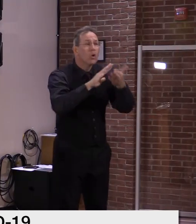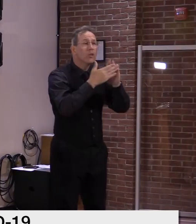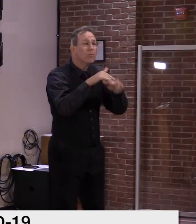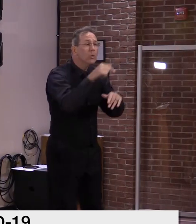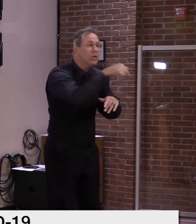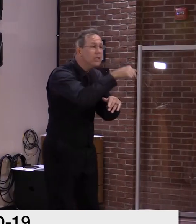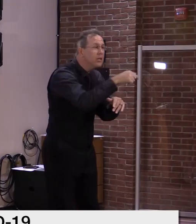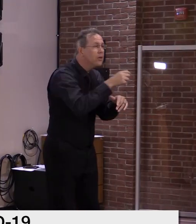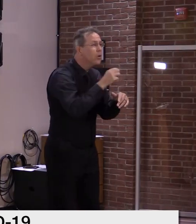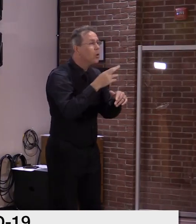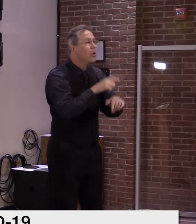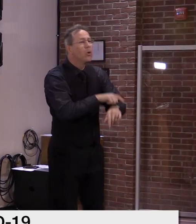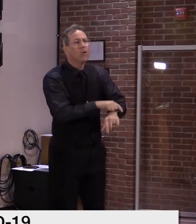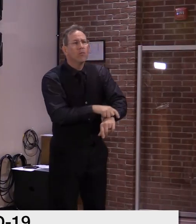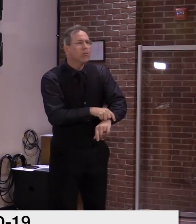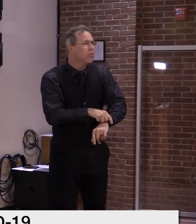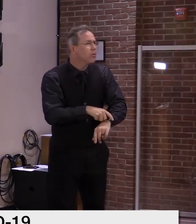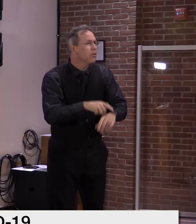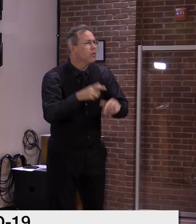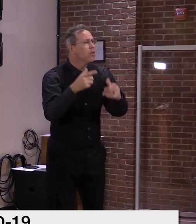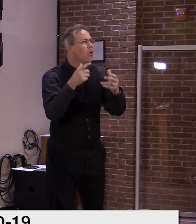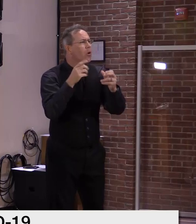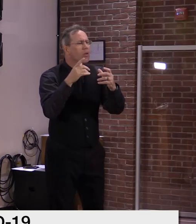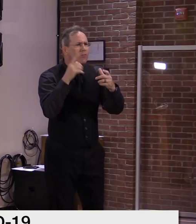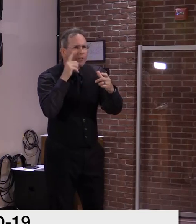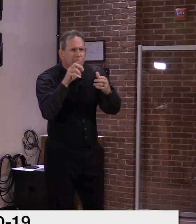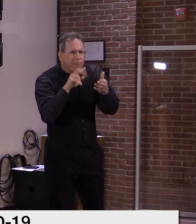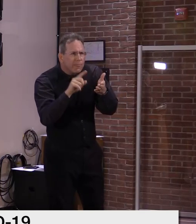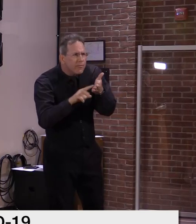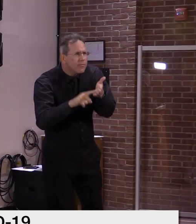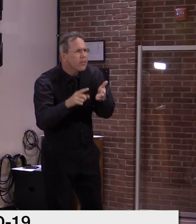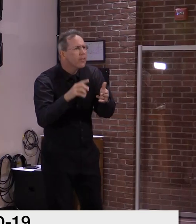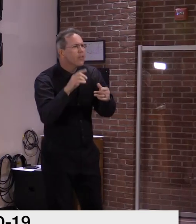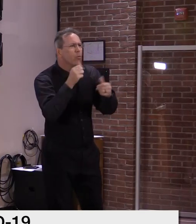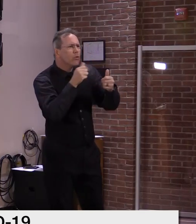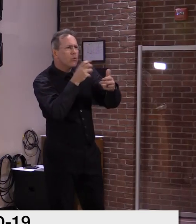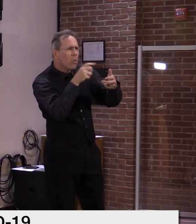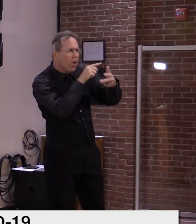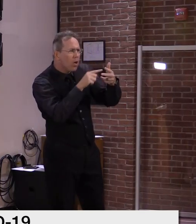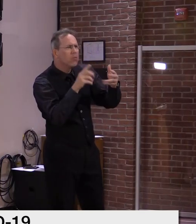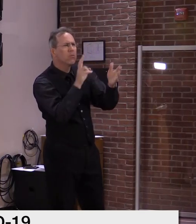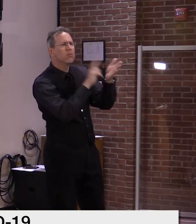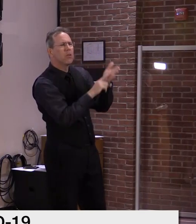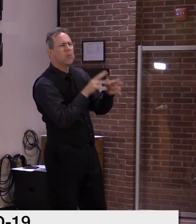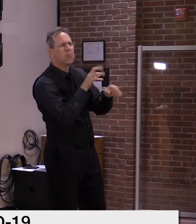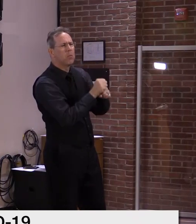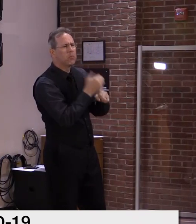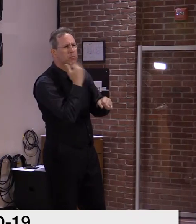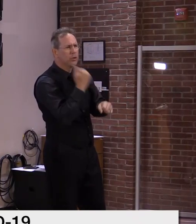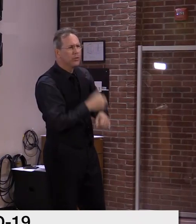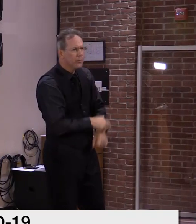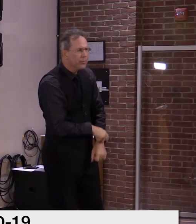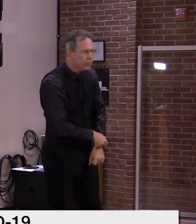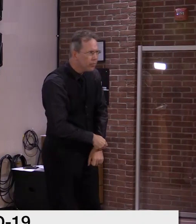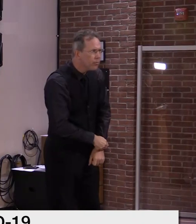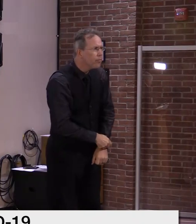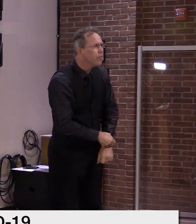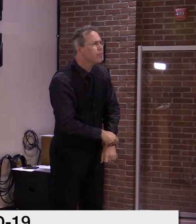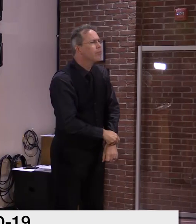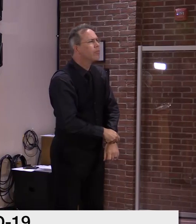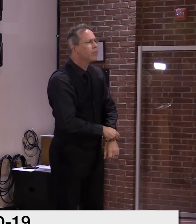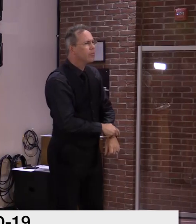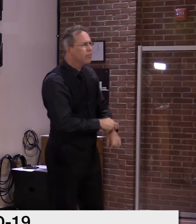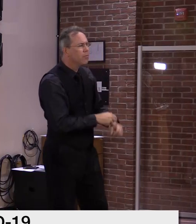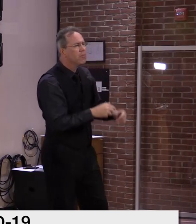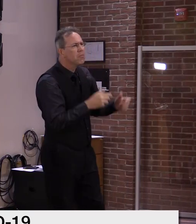easiest way. You have a check-off box there. There will be walk-in opportunities that you will have. It will be paper-based. You have